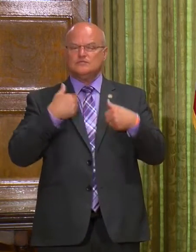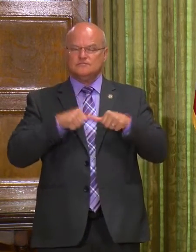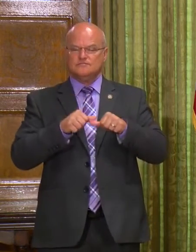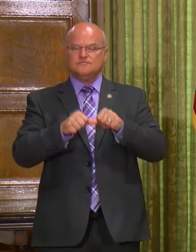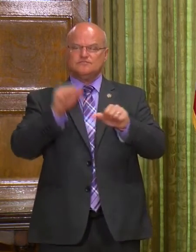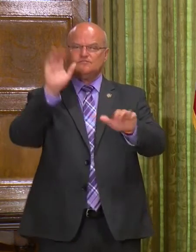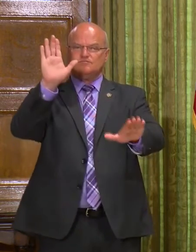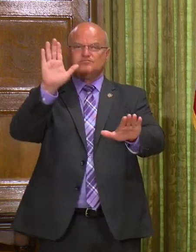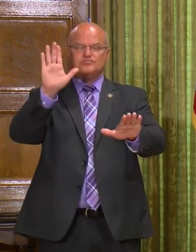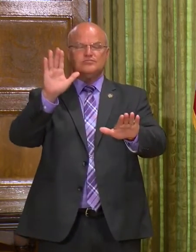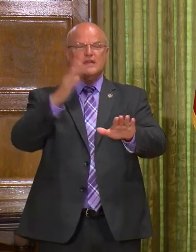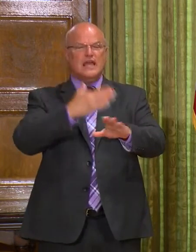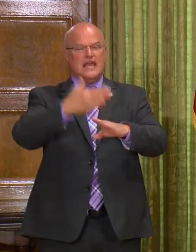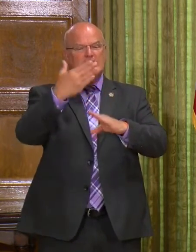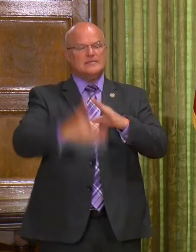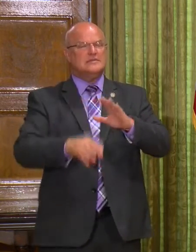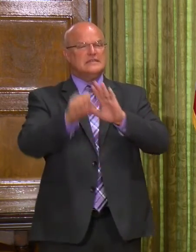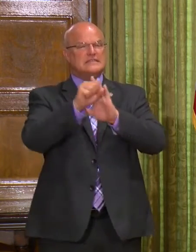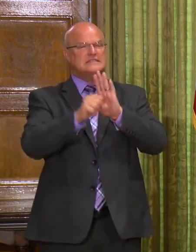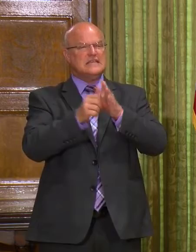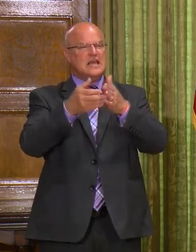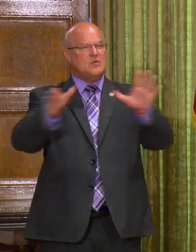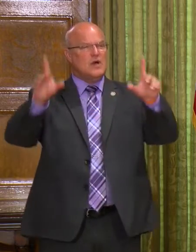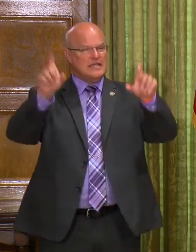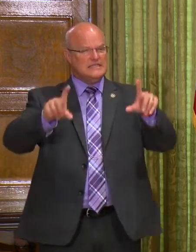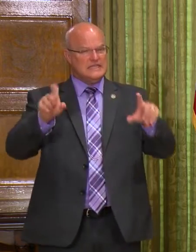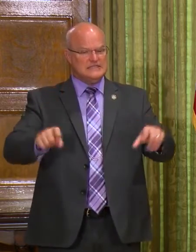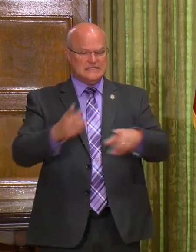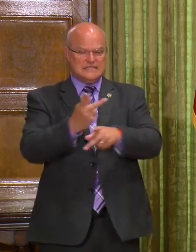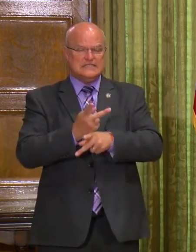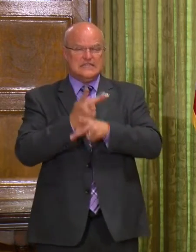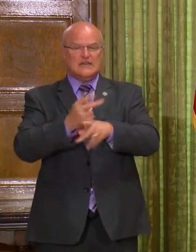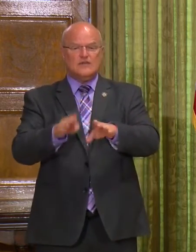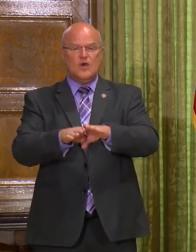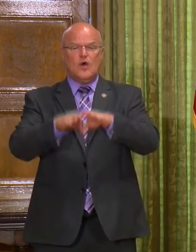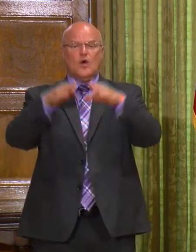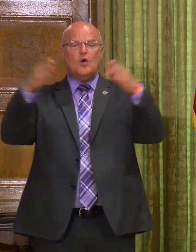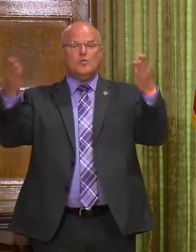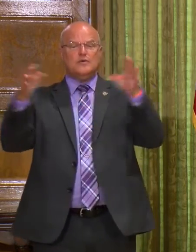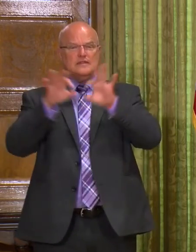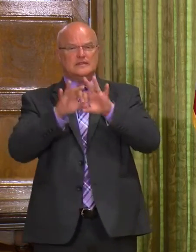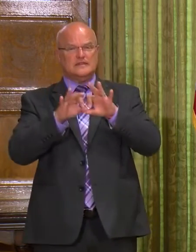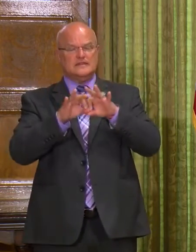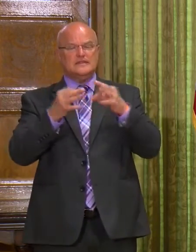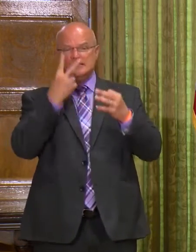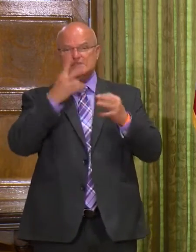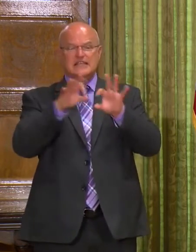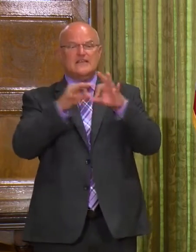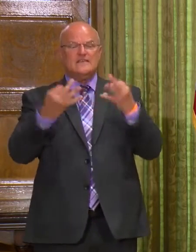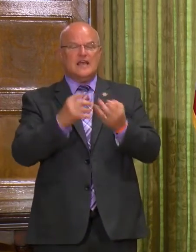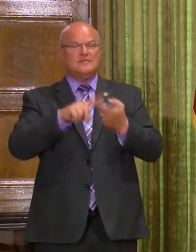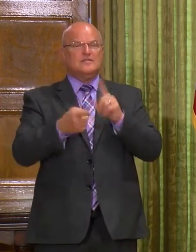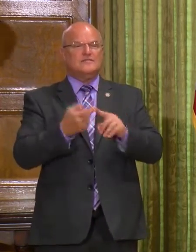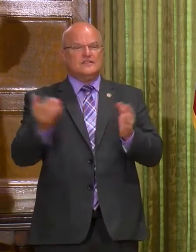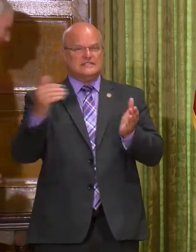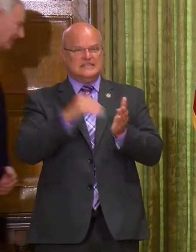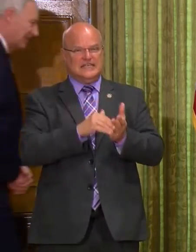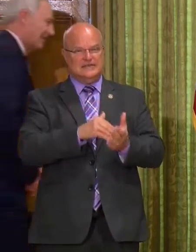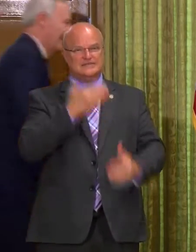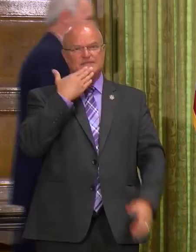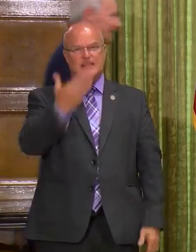and look forward to completing our statewide testing and carefully opening our doors to see our families and friends. Thank you.